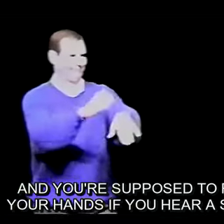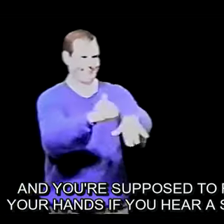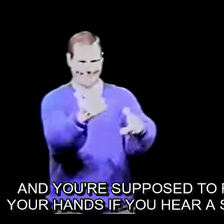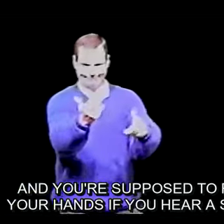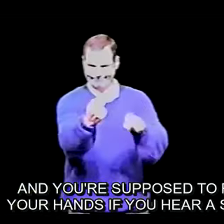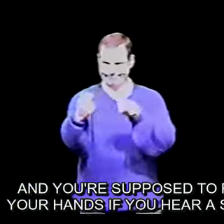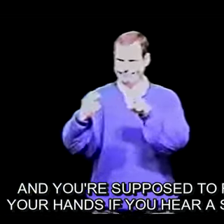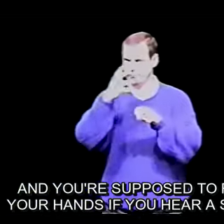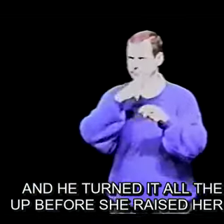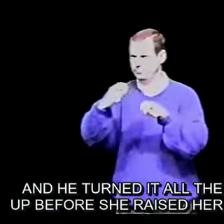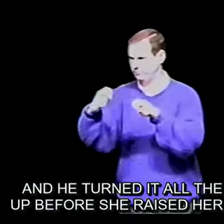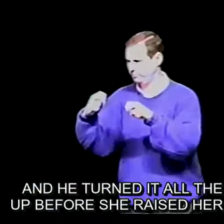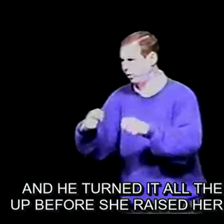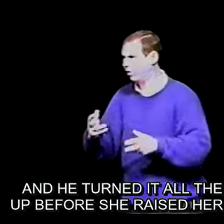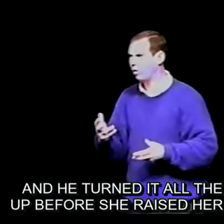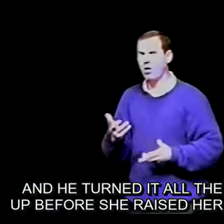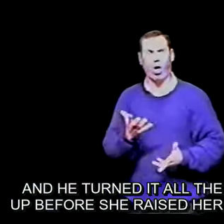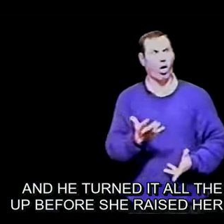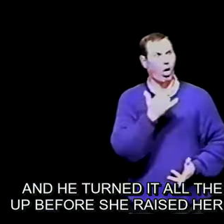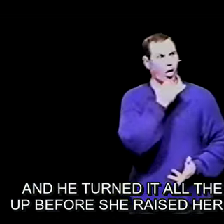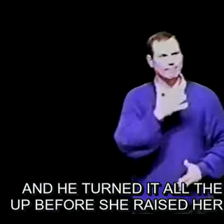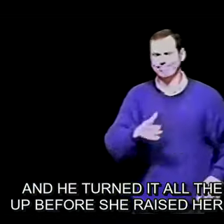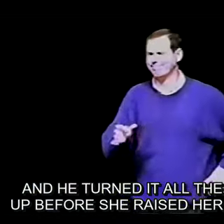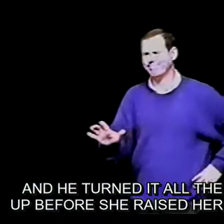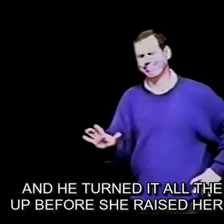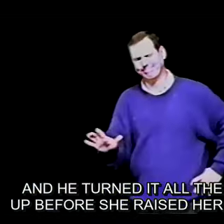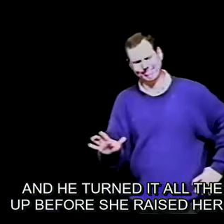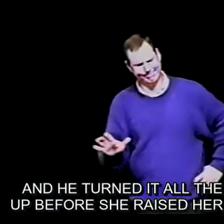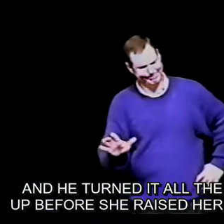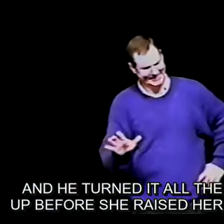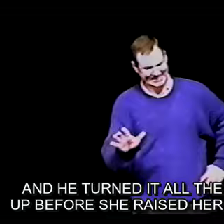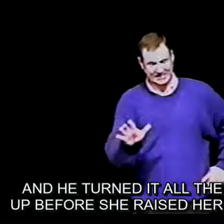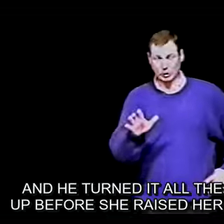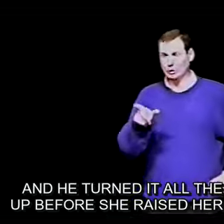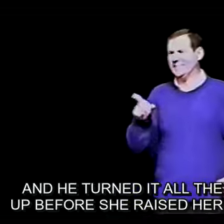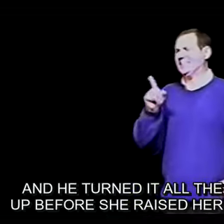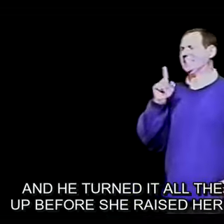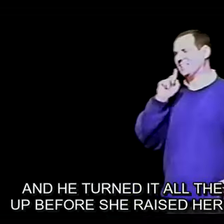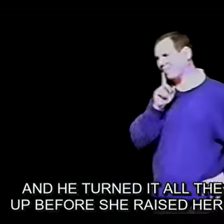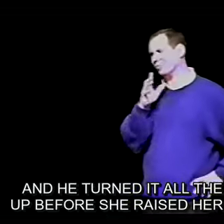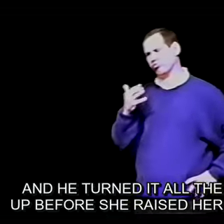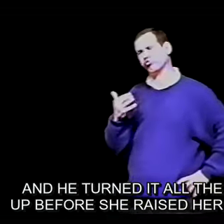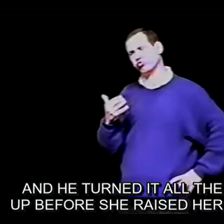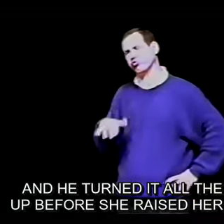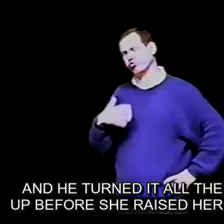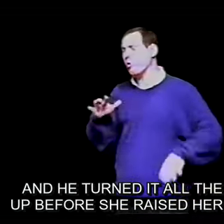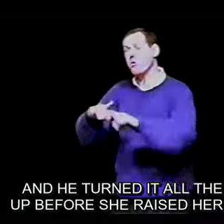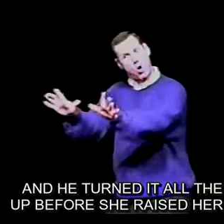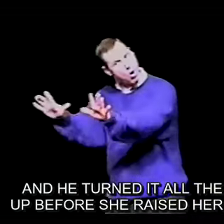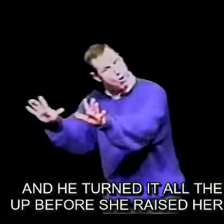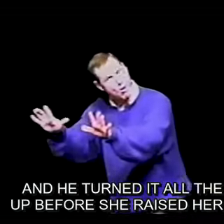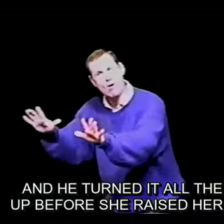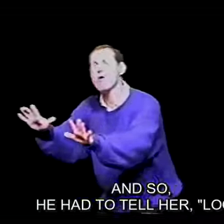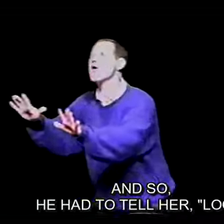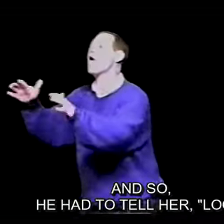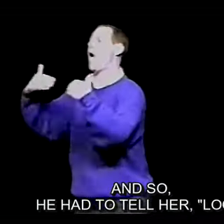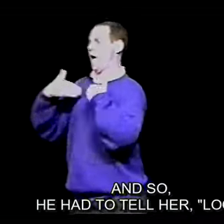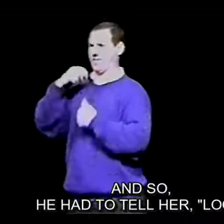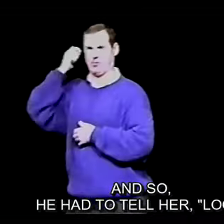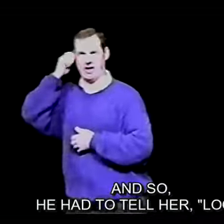it all the way up before she raised her hand. And so he had to tell her, look, you are deaf.